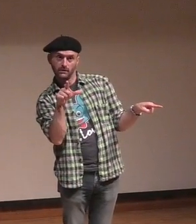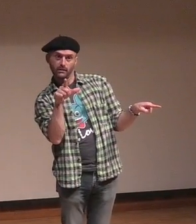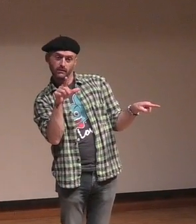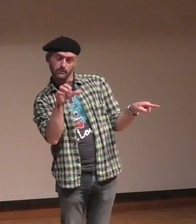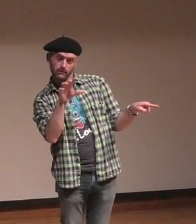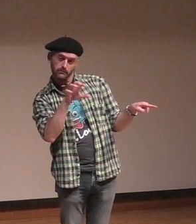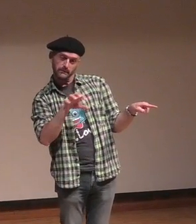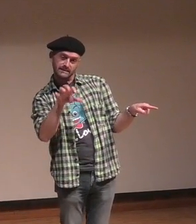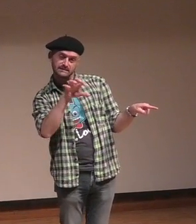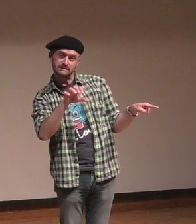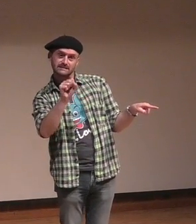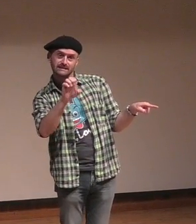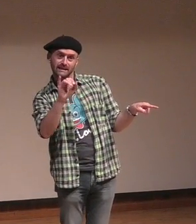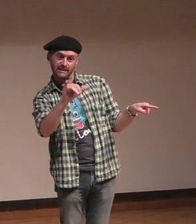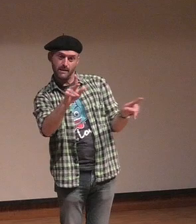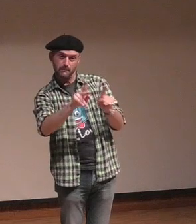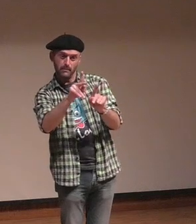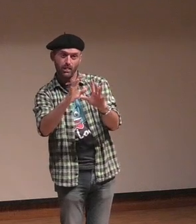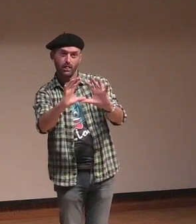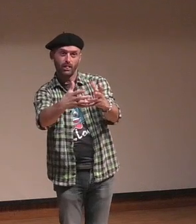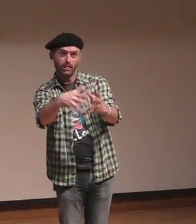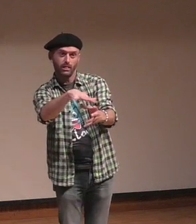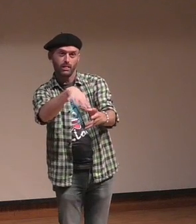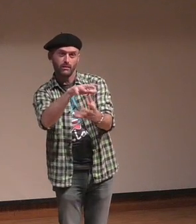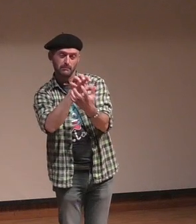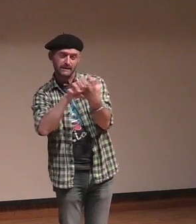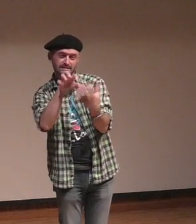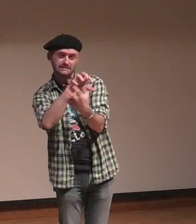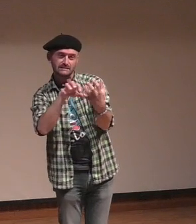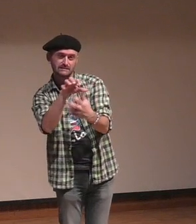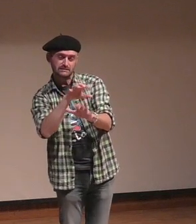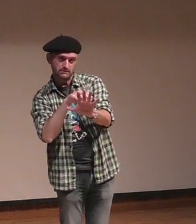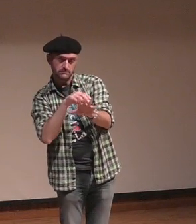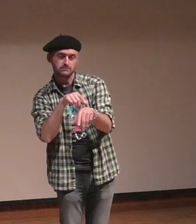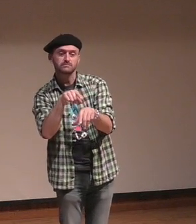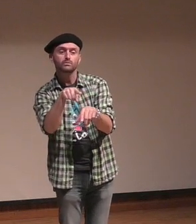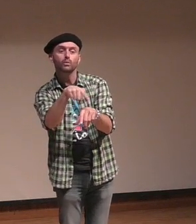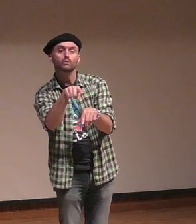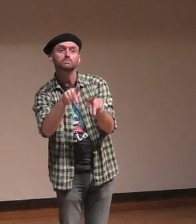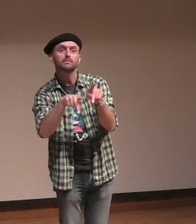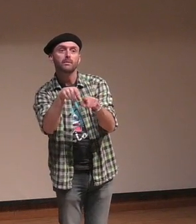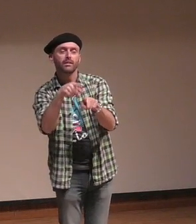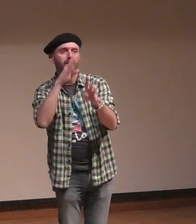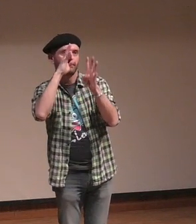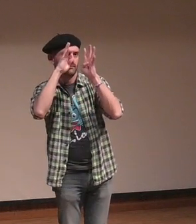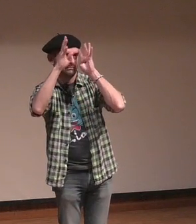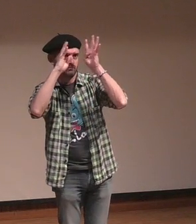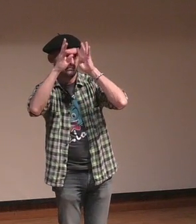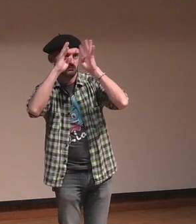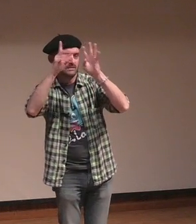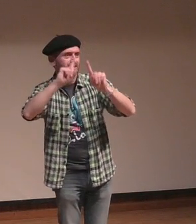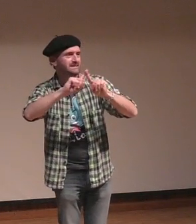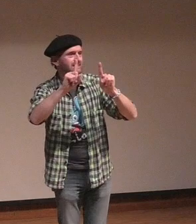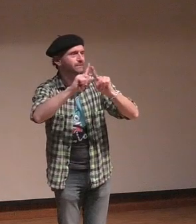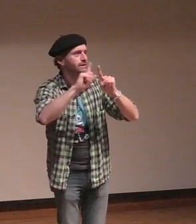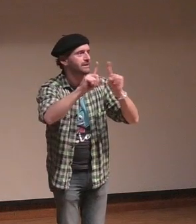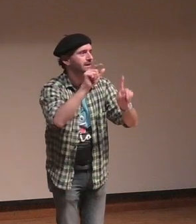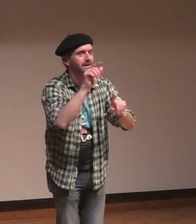And then I could see the ASL, the mixed with English. And those people were more